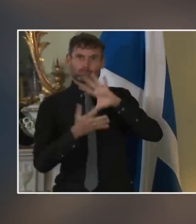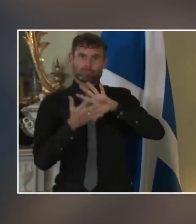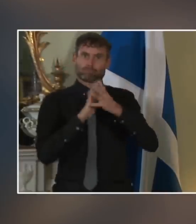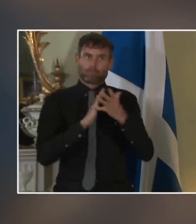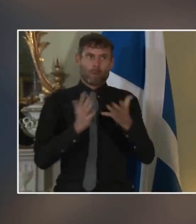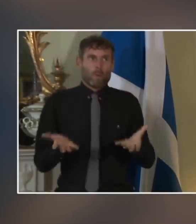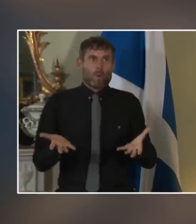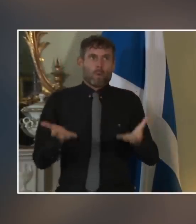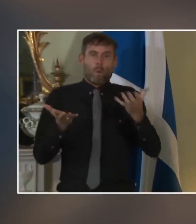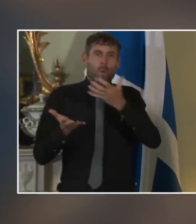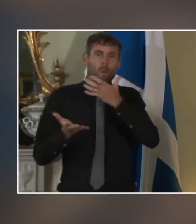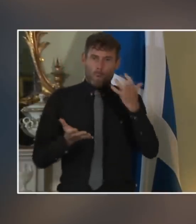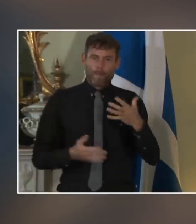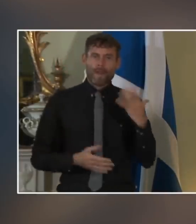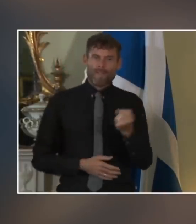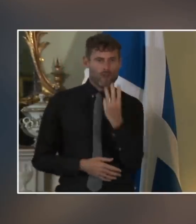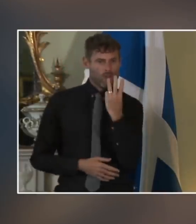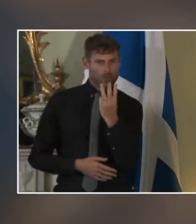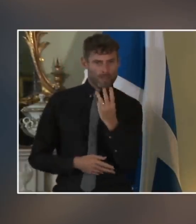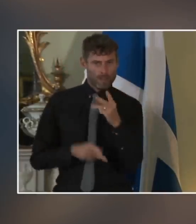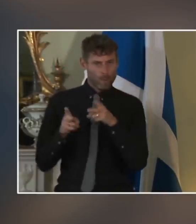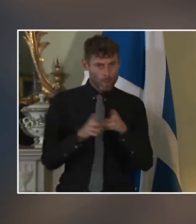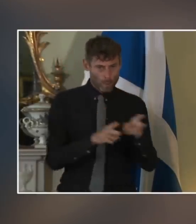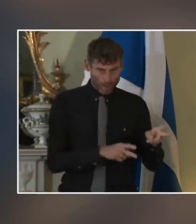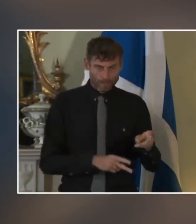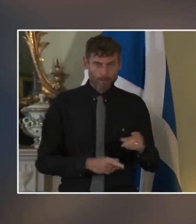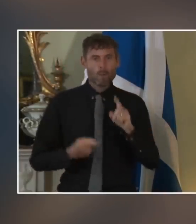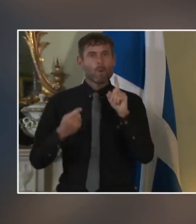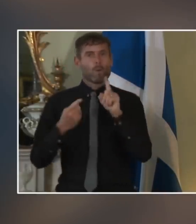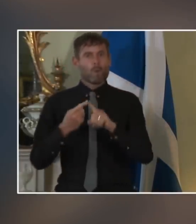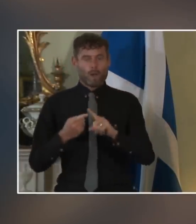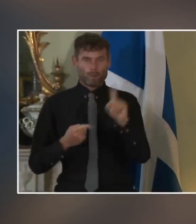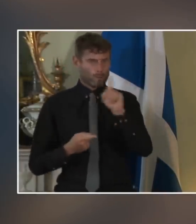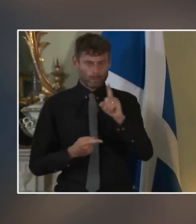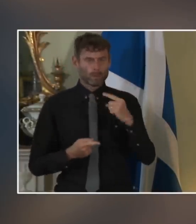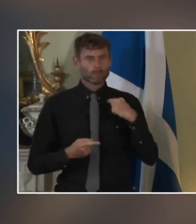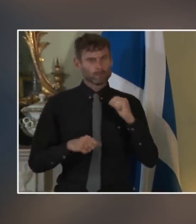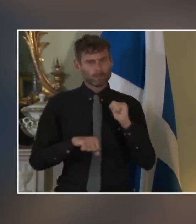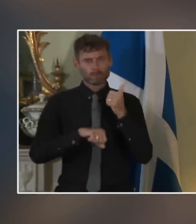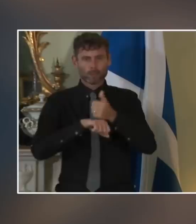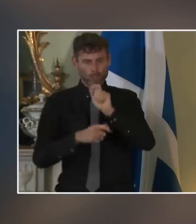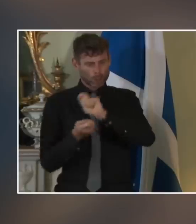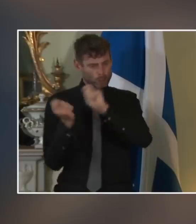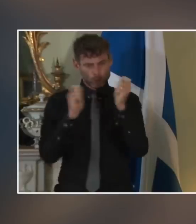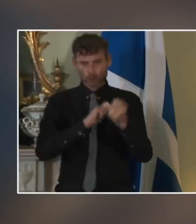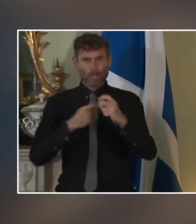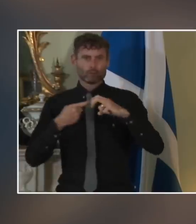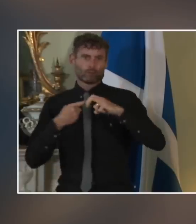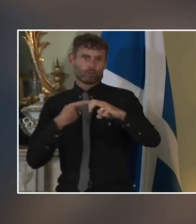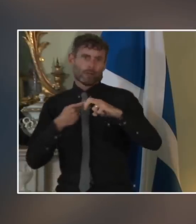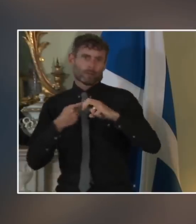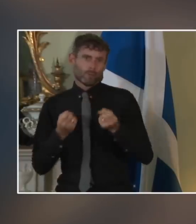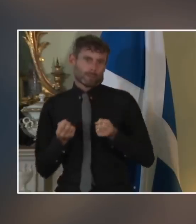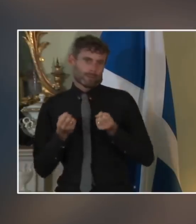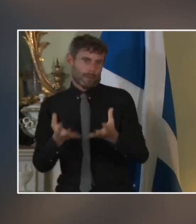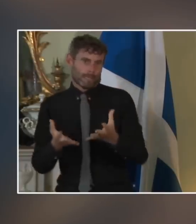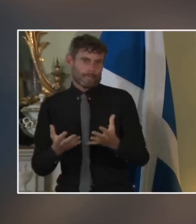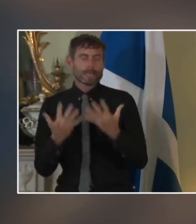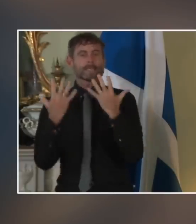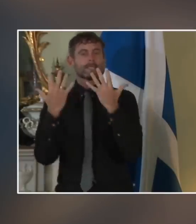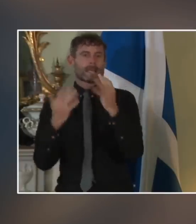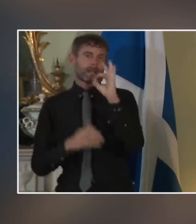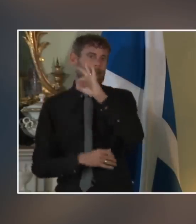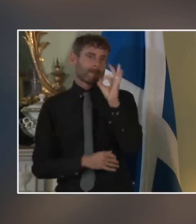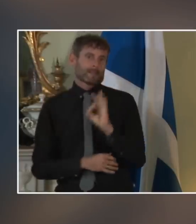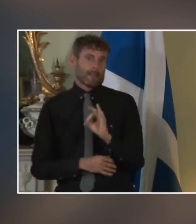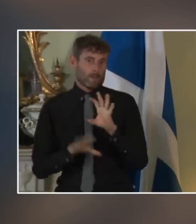deal would do that. One, we would deliver a radical shift in transport spending. 10% of all